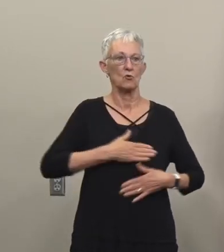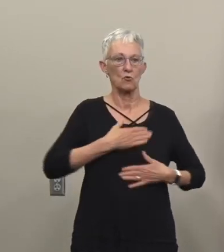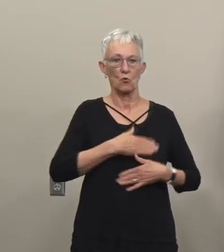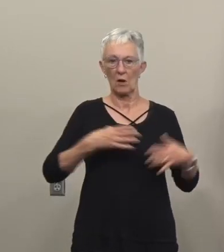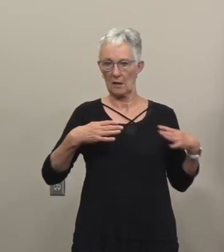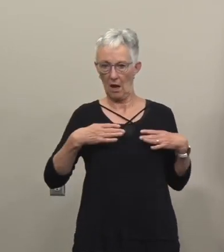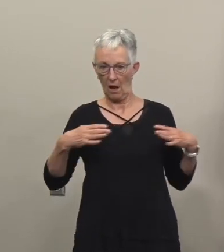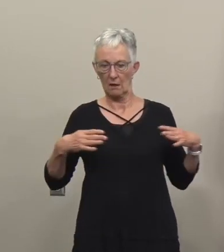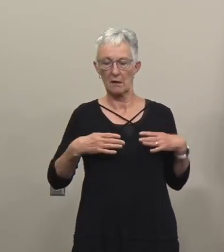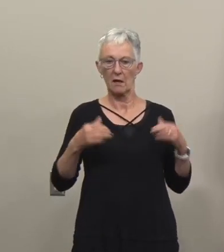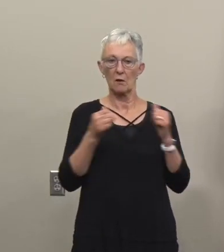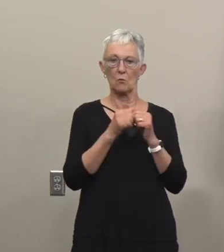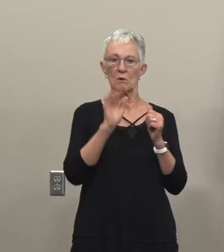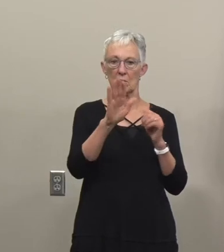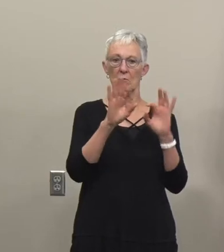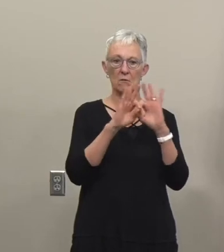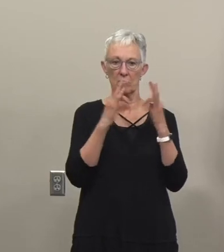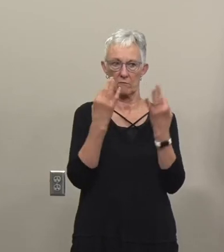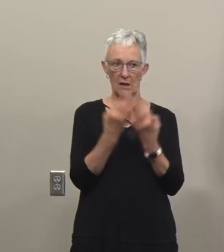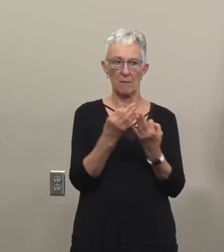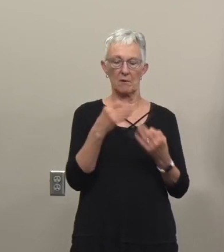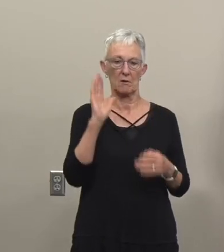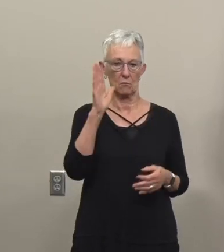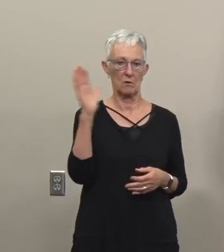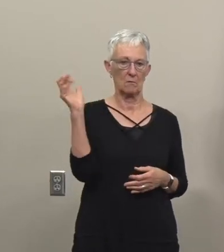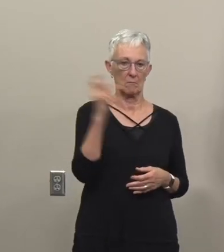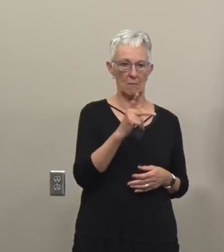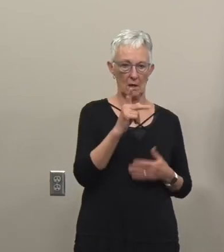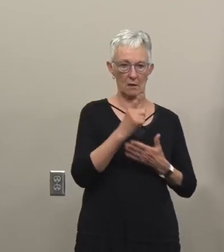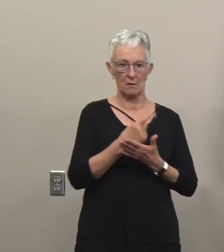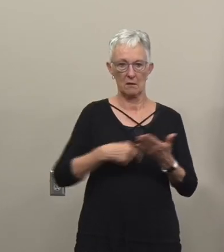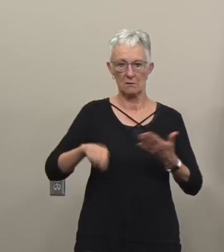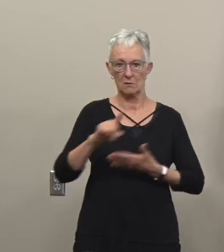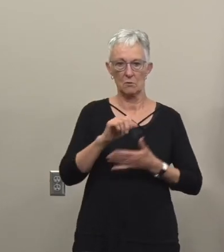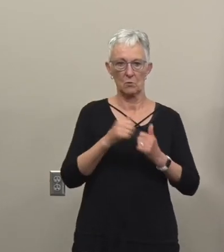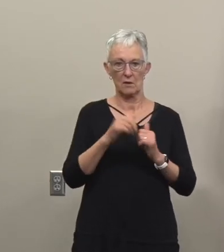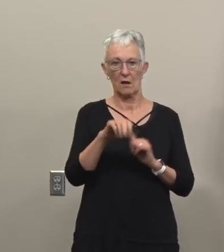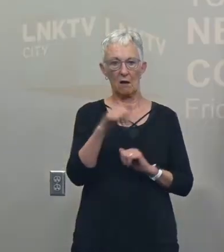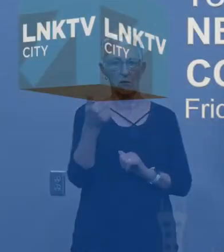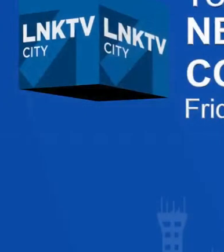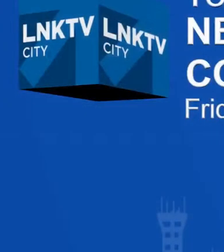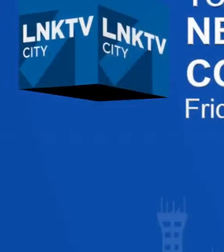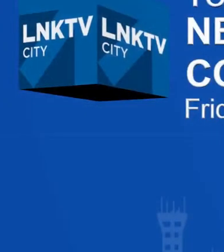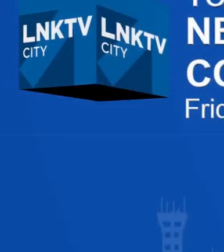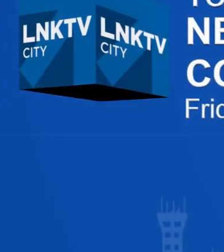safely with your household, and we'll be back next week with another update. And take care.